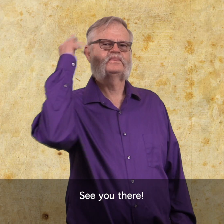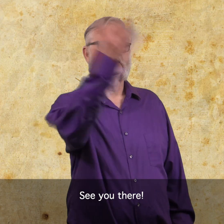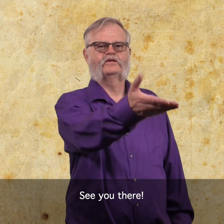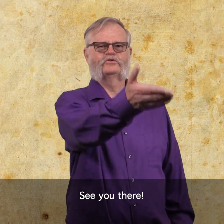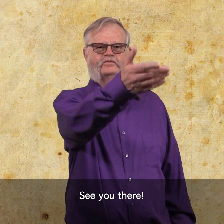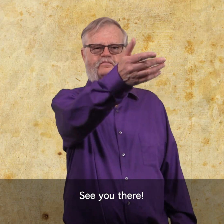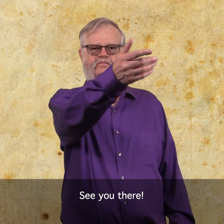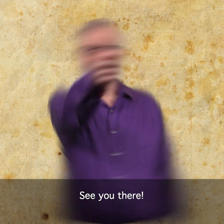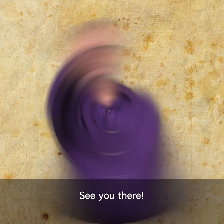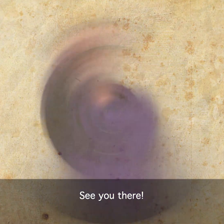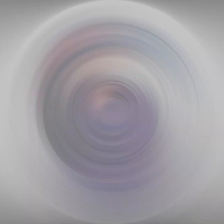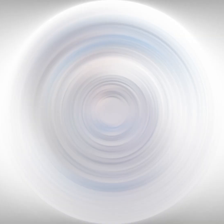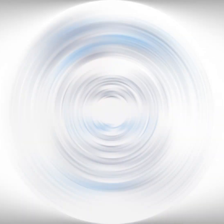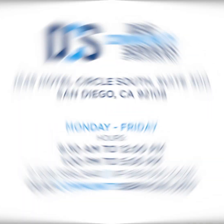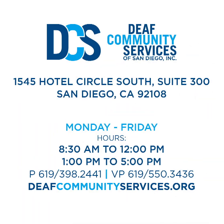See you there! See